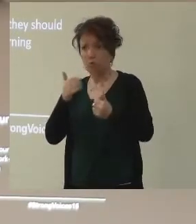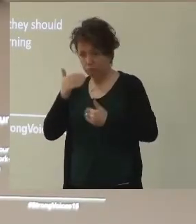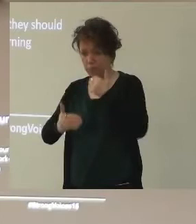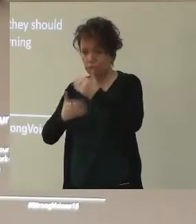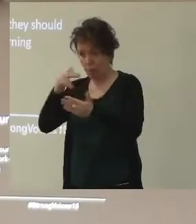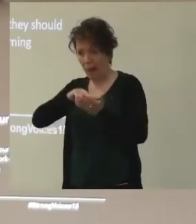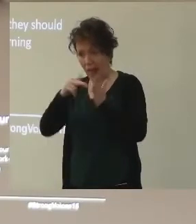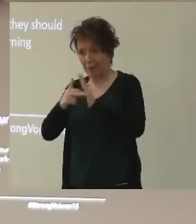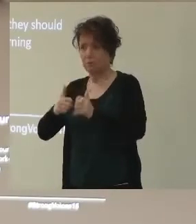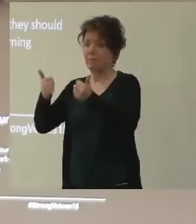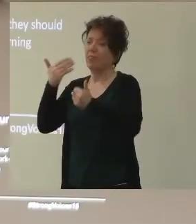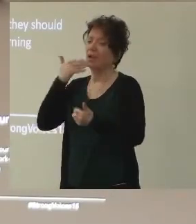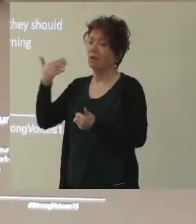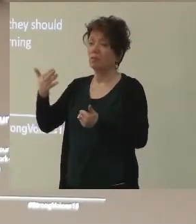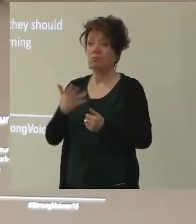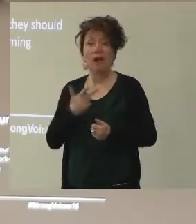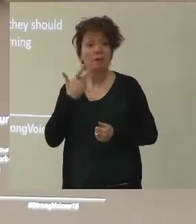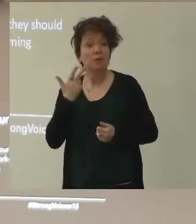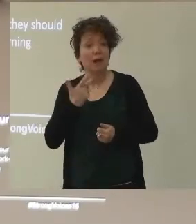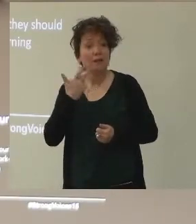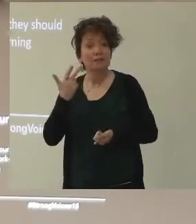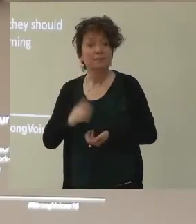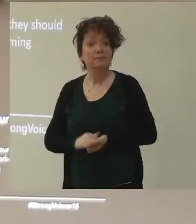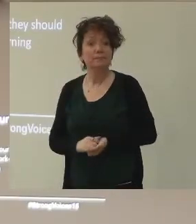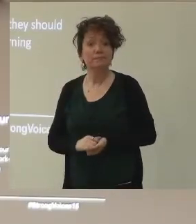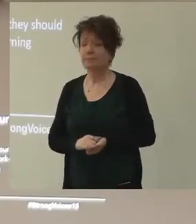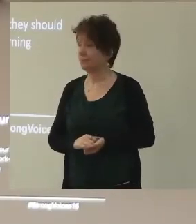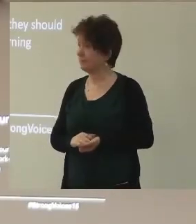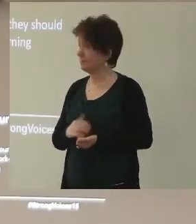you very much. Anybody else?